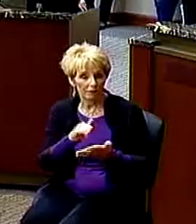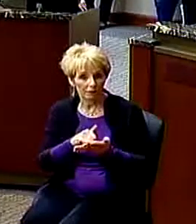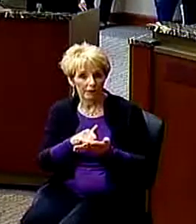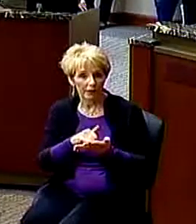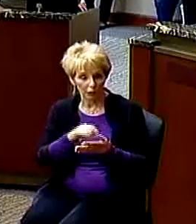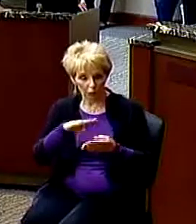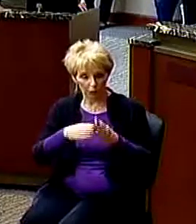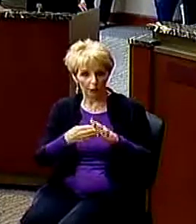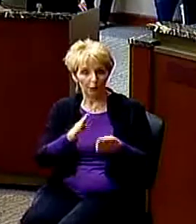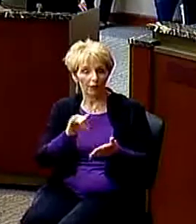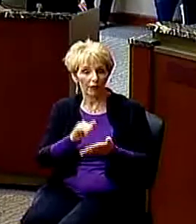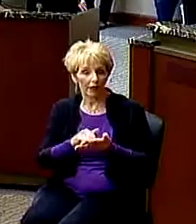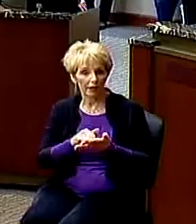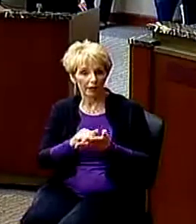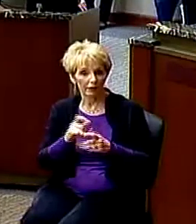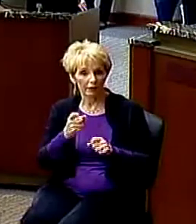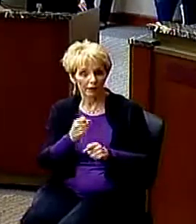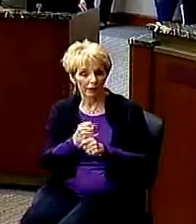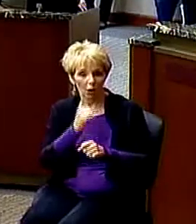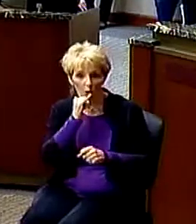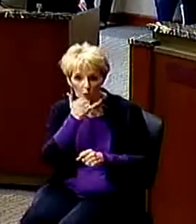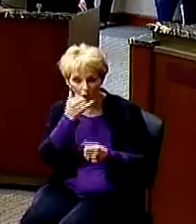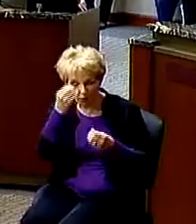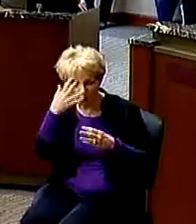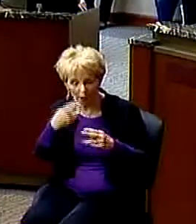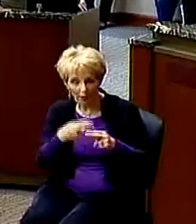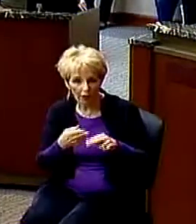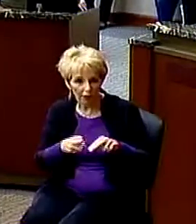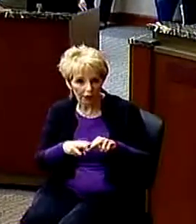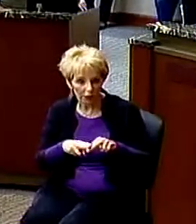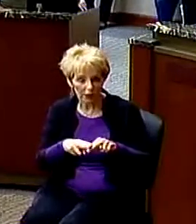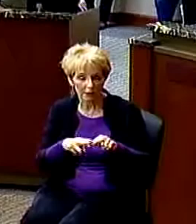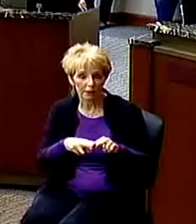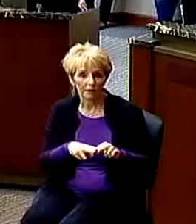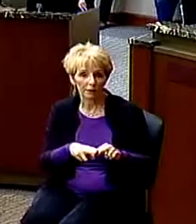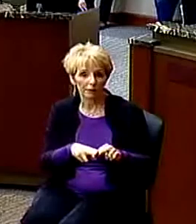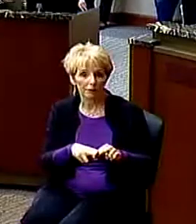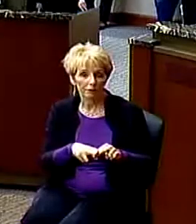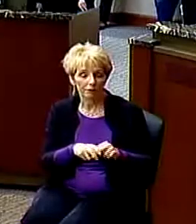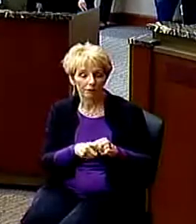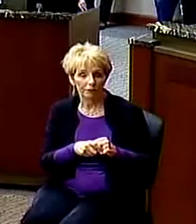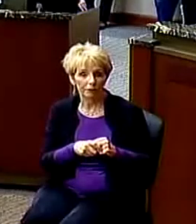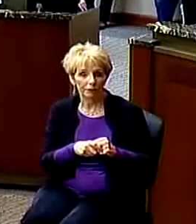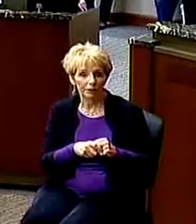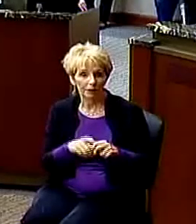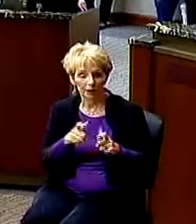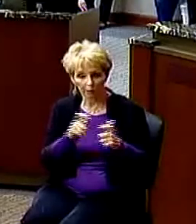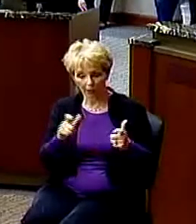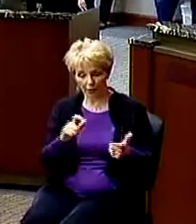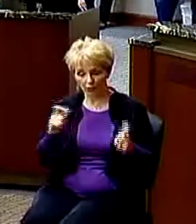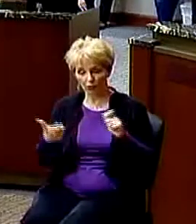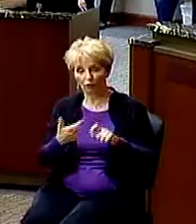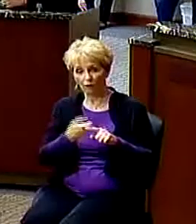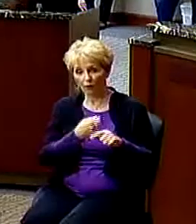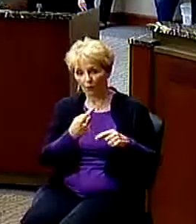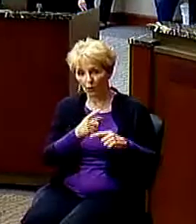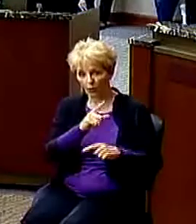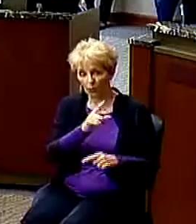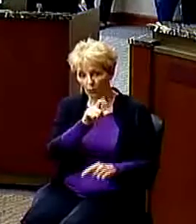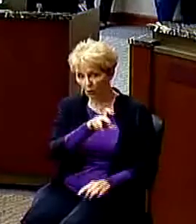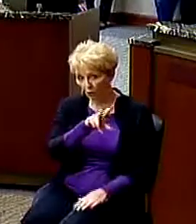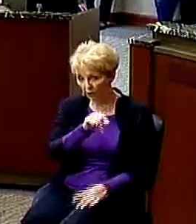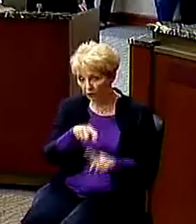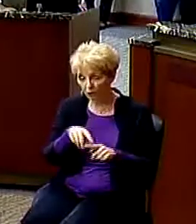community that is giving the wrong message about the increases. The big change from going from 130